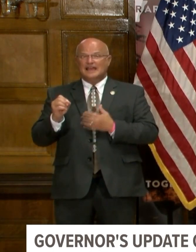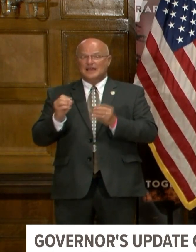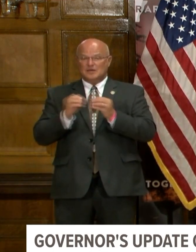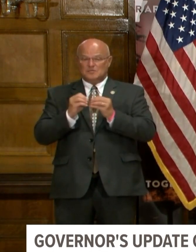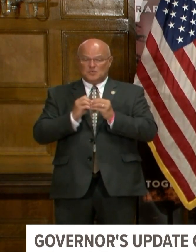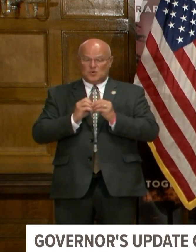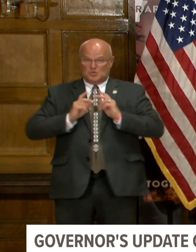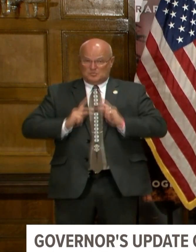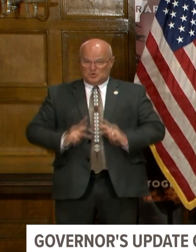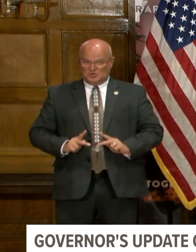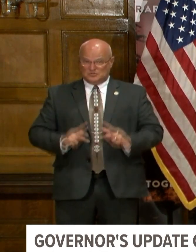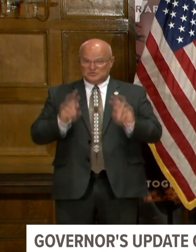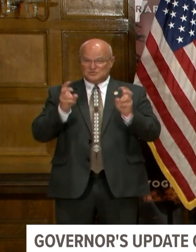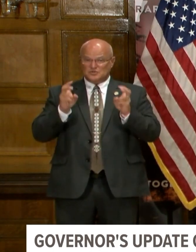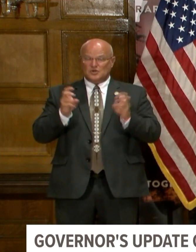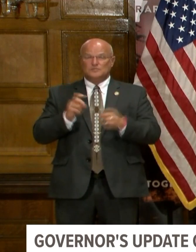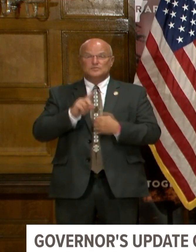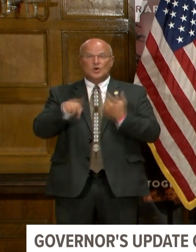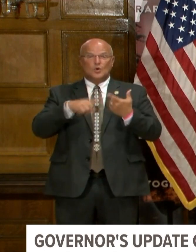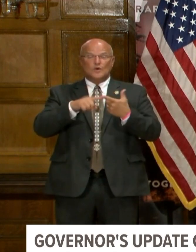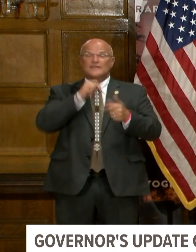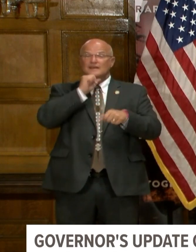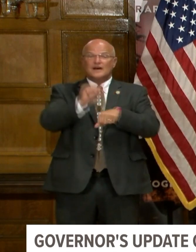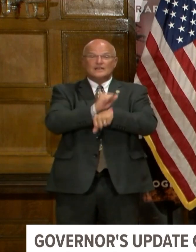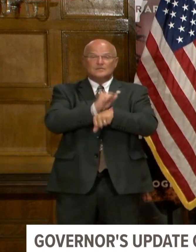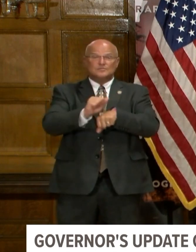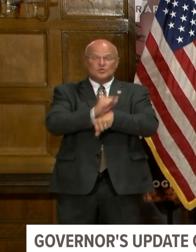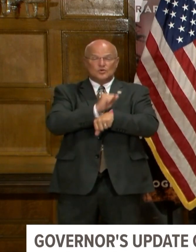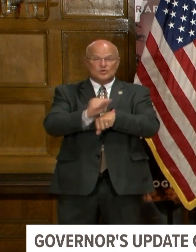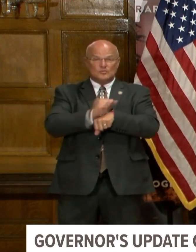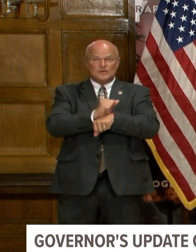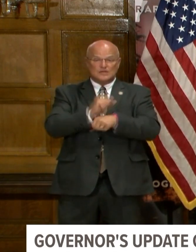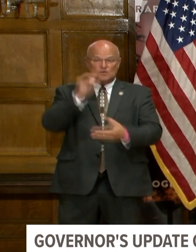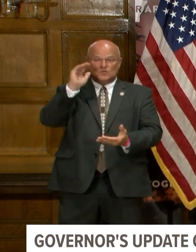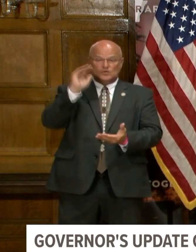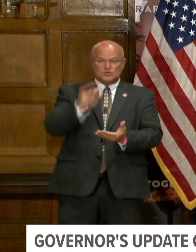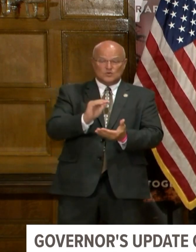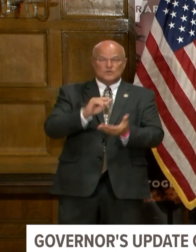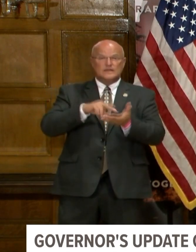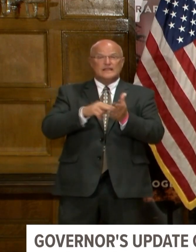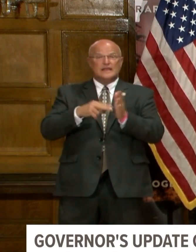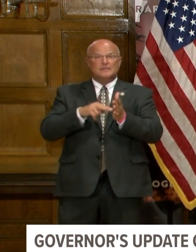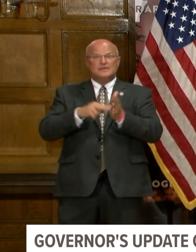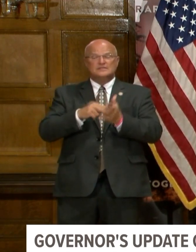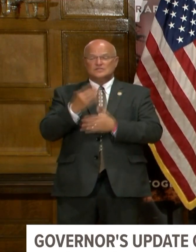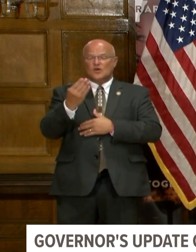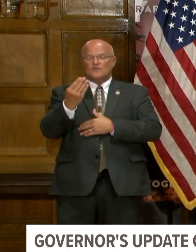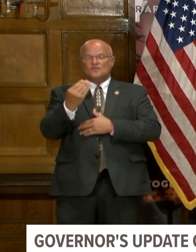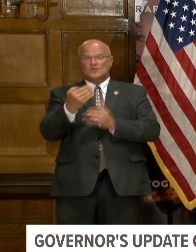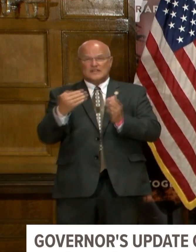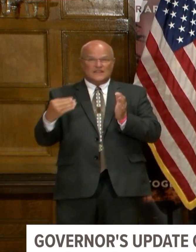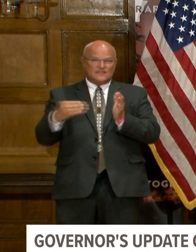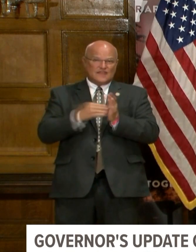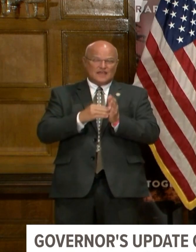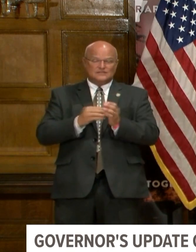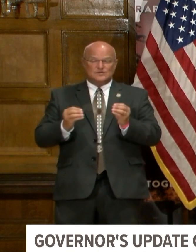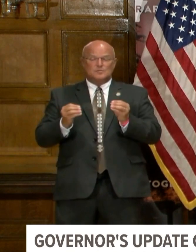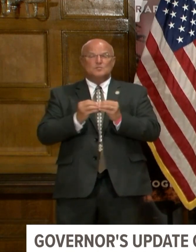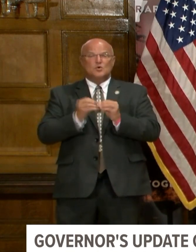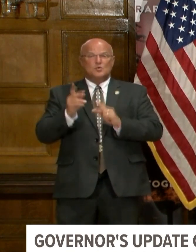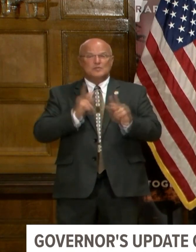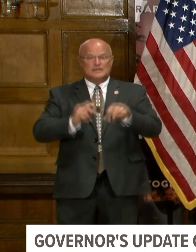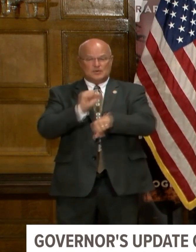more personal terms, whenever the unemployment was reduced, that means that there's 14,000 more people